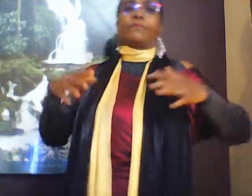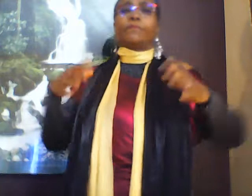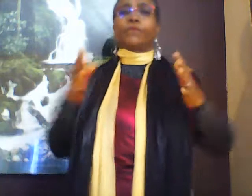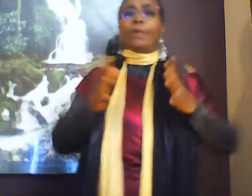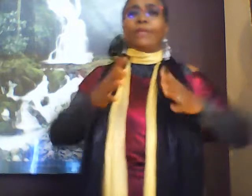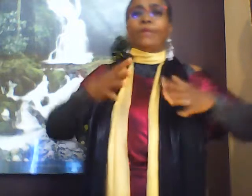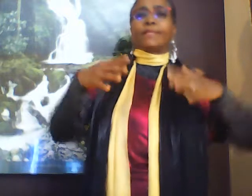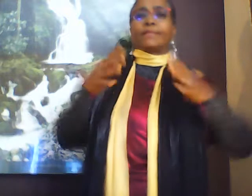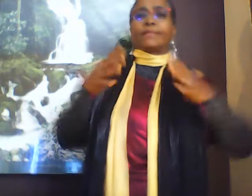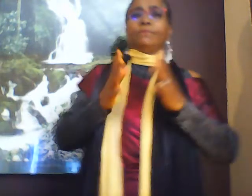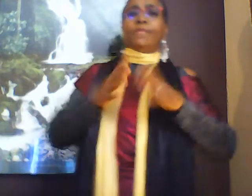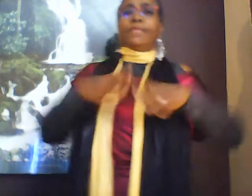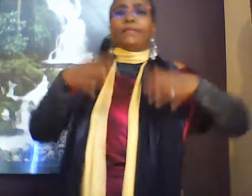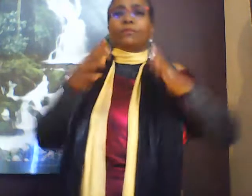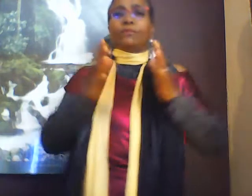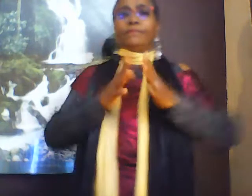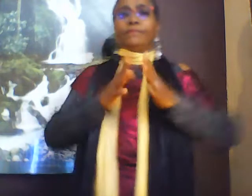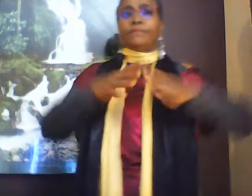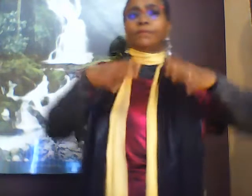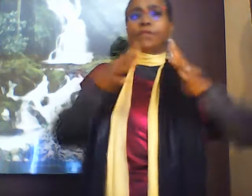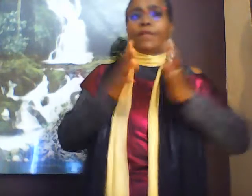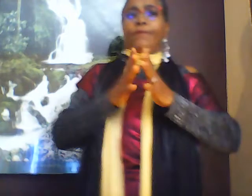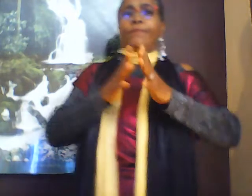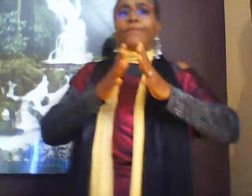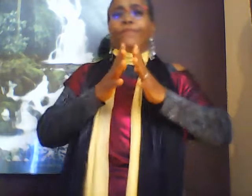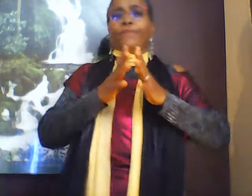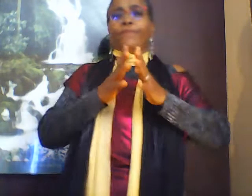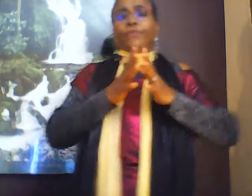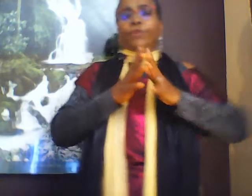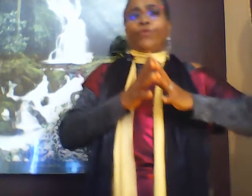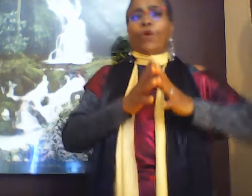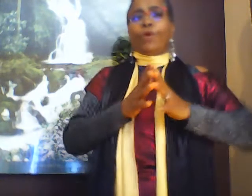two pathways meeting together to form